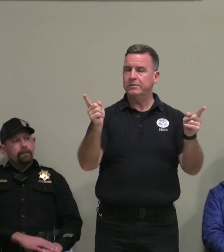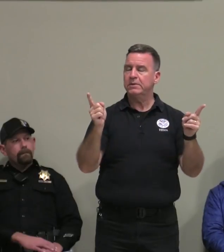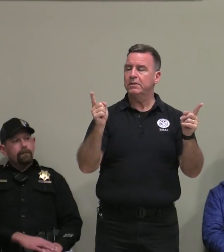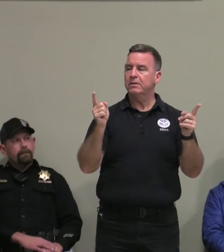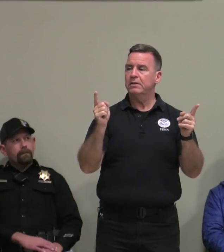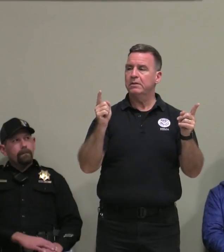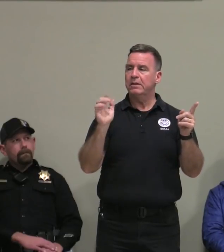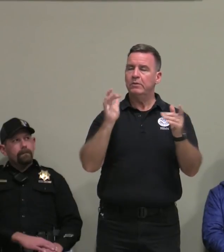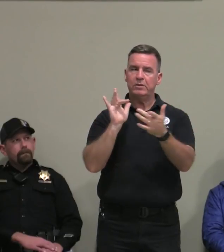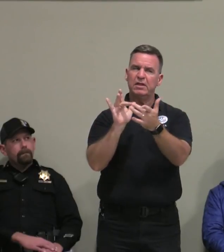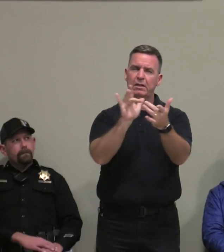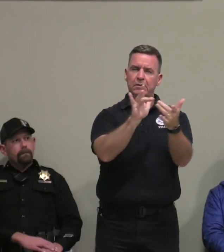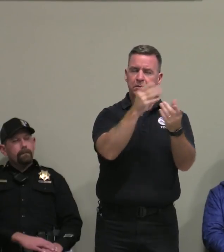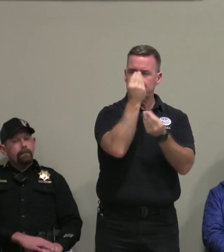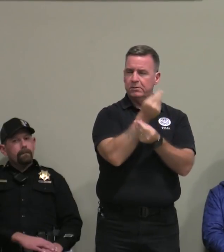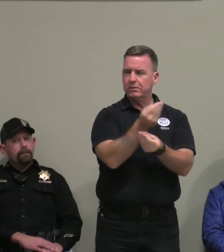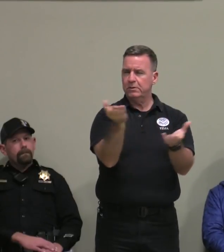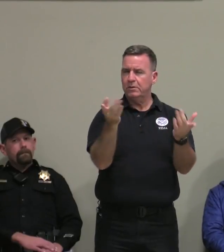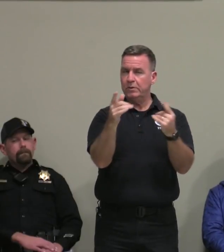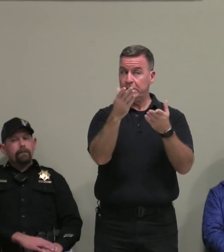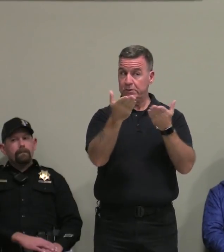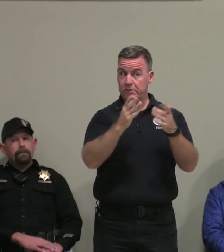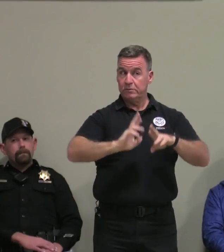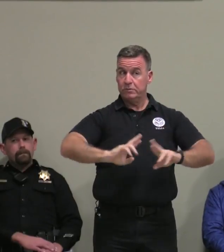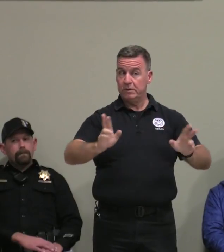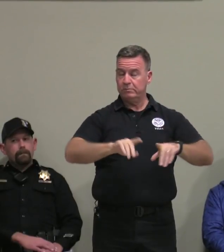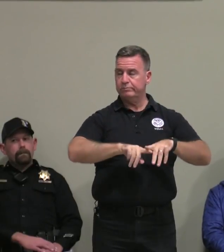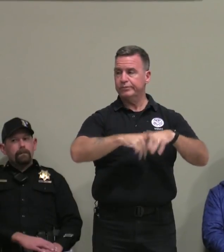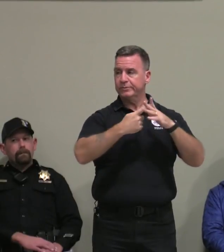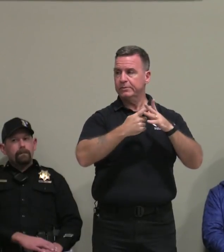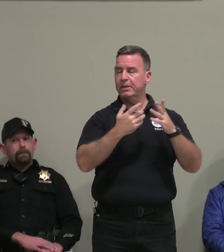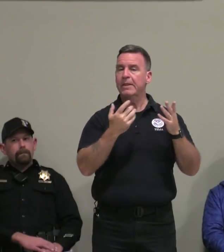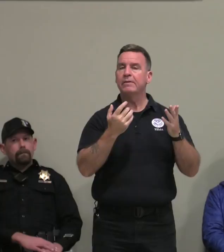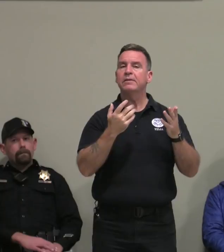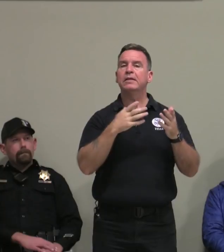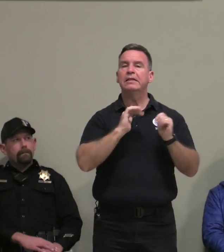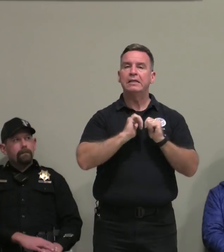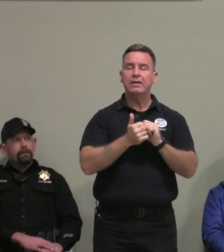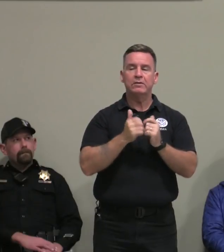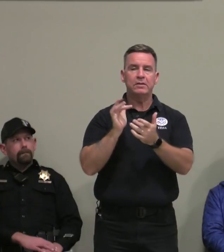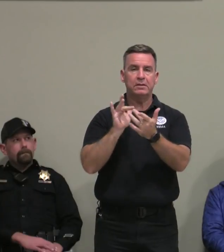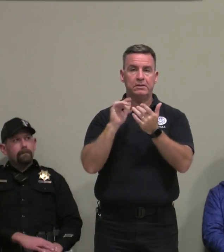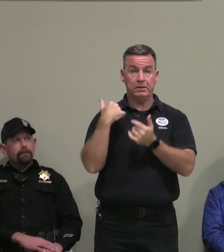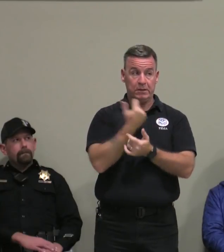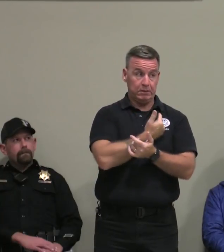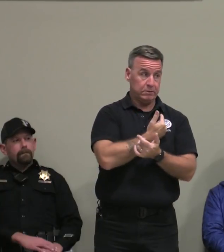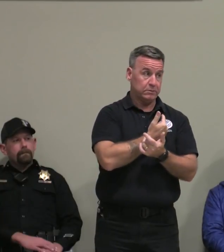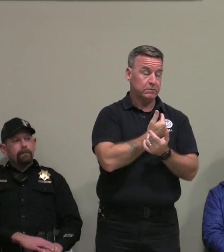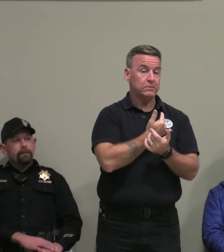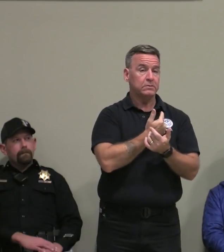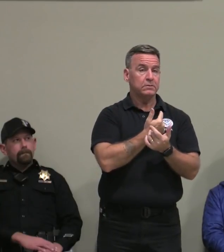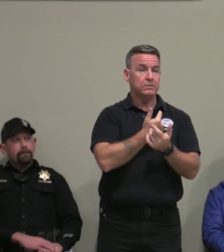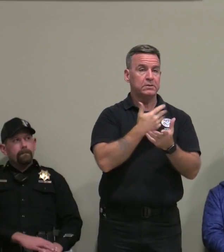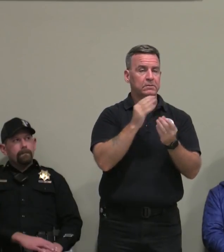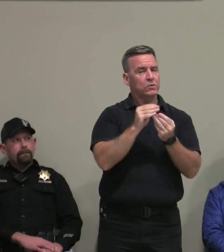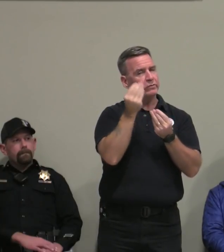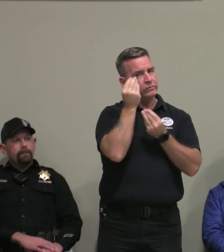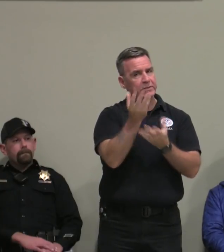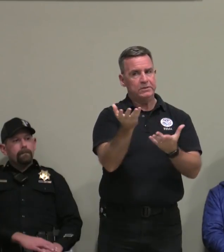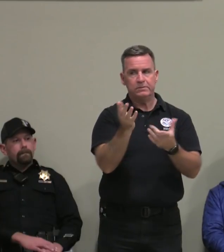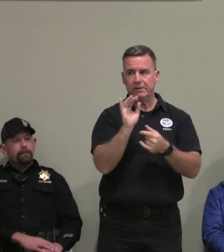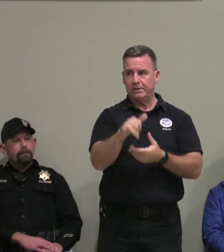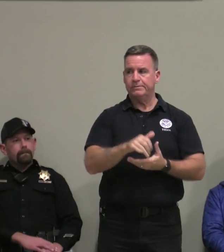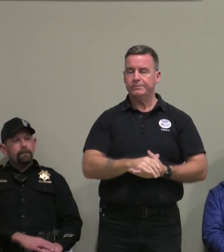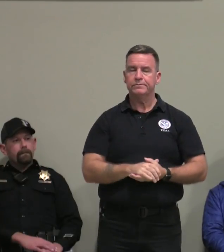we will contact you to let you know when that service is being restored, and how you can contact us to get more information